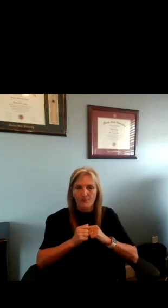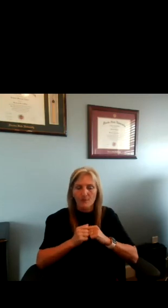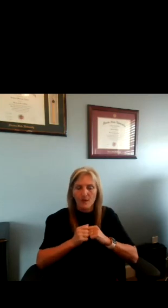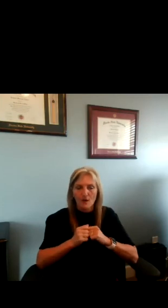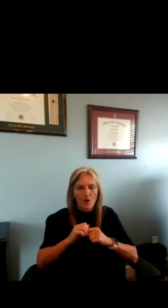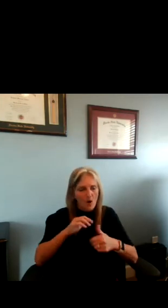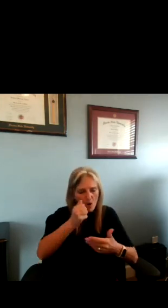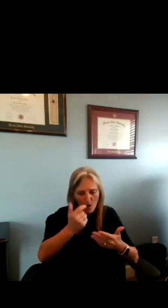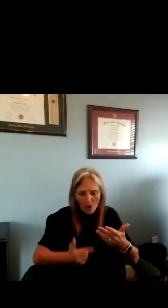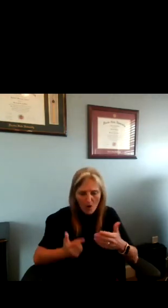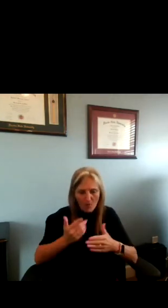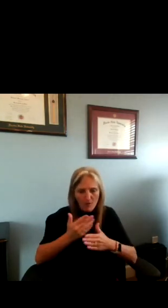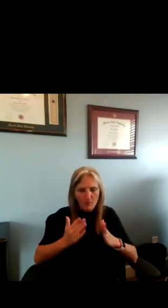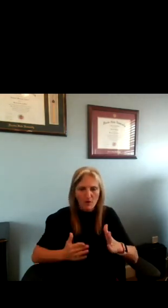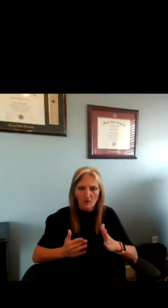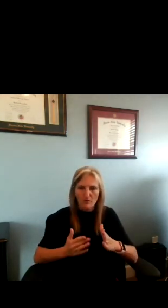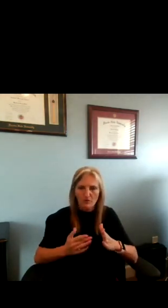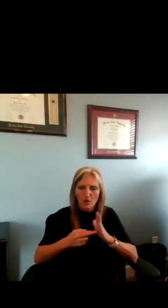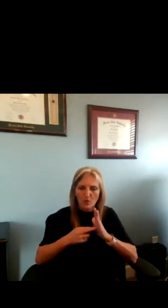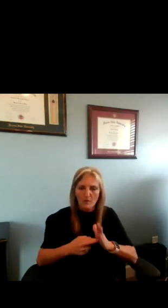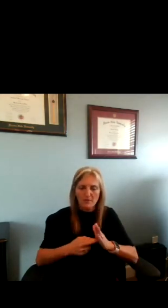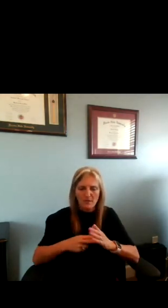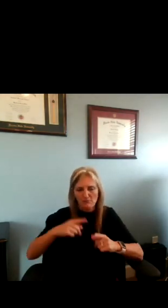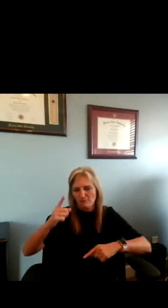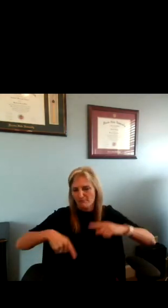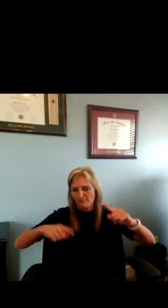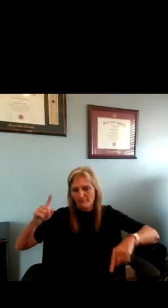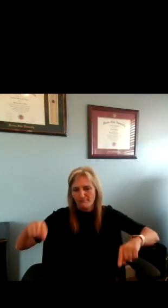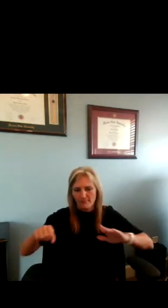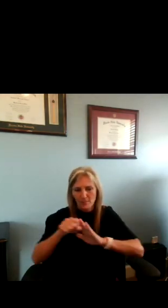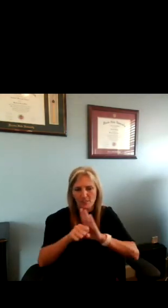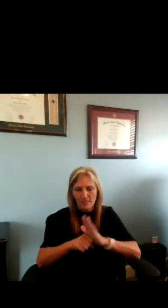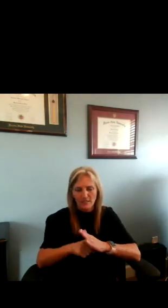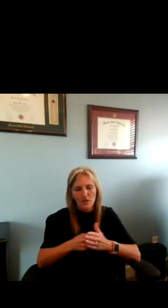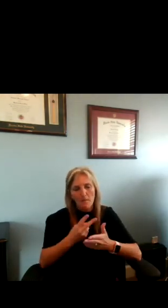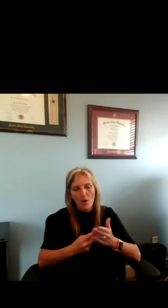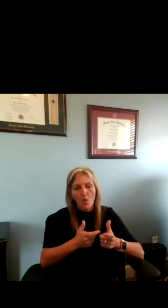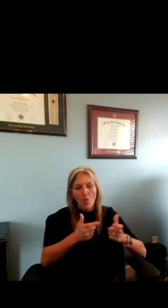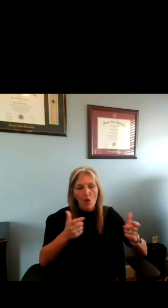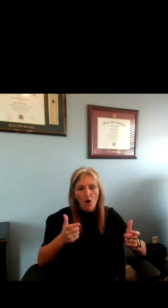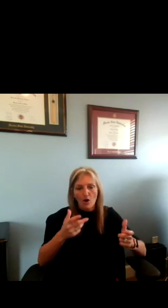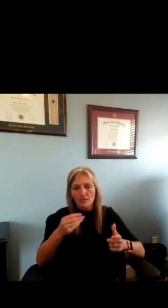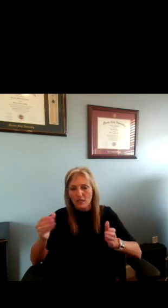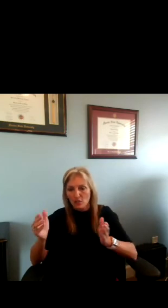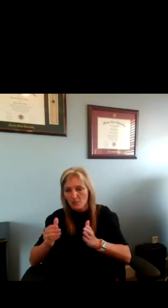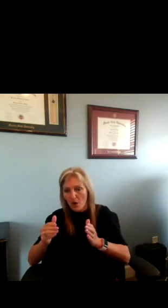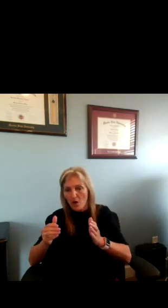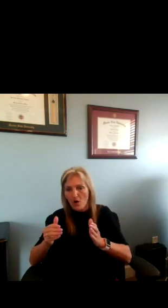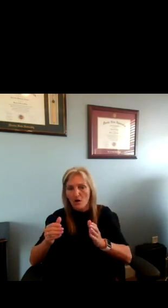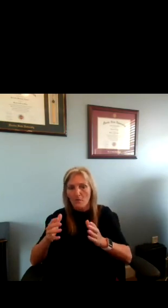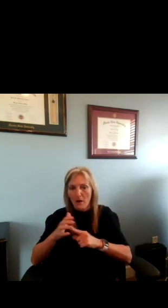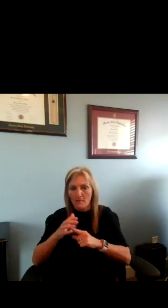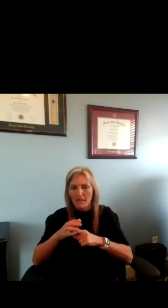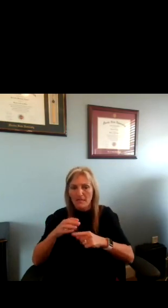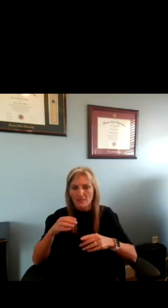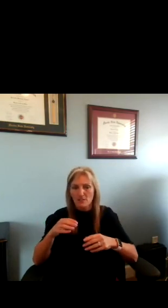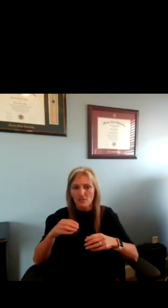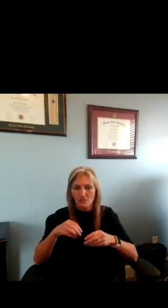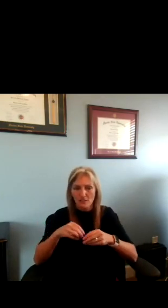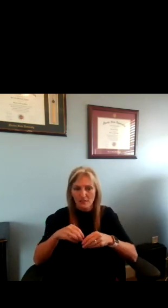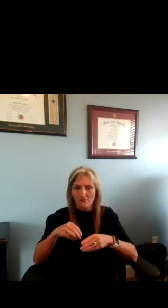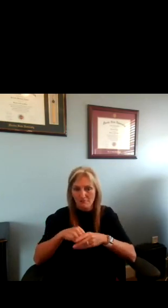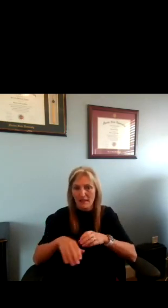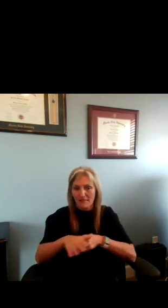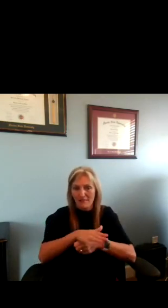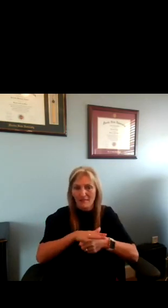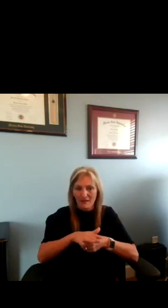partners represent a pretty diverse set of states. They are both large and small by population and geography. We have both unified